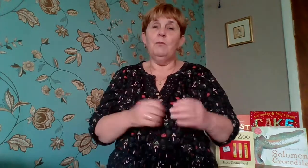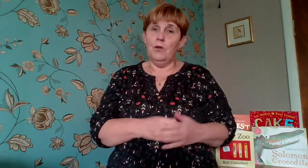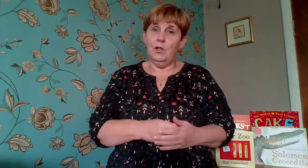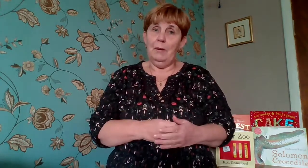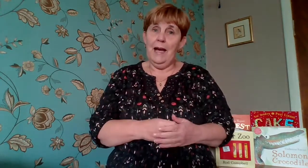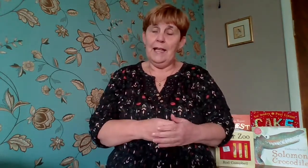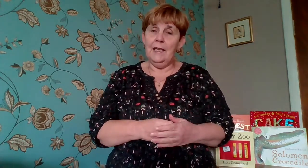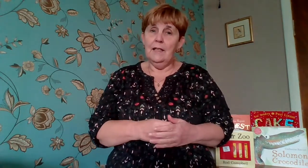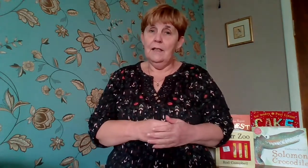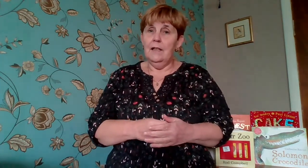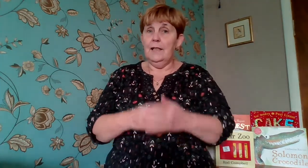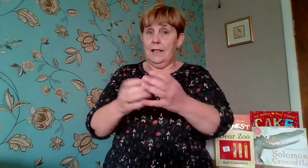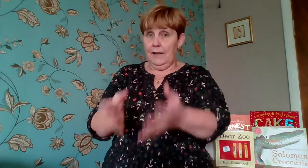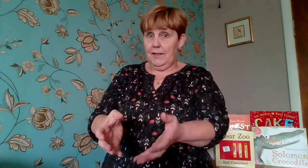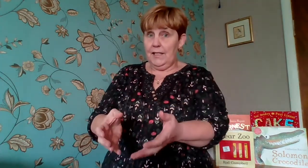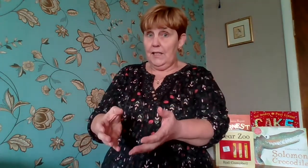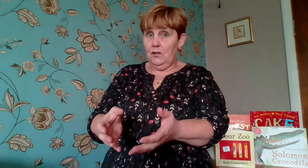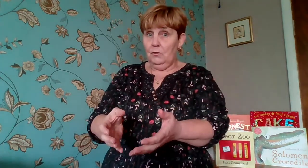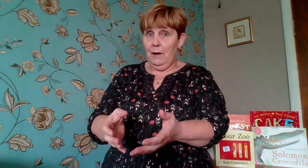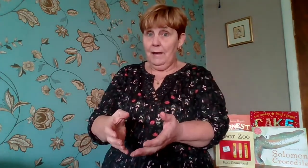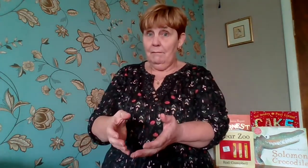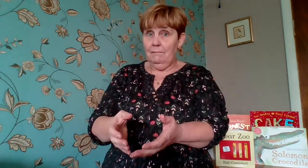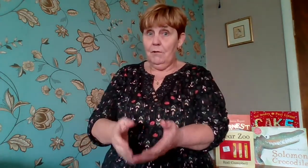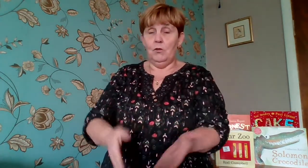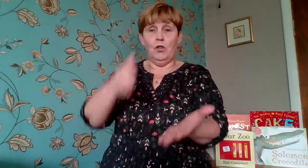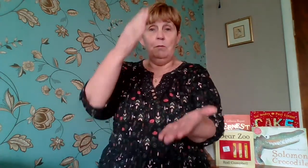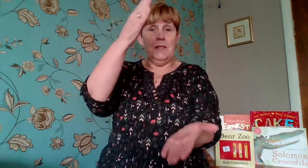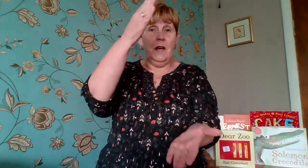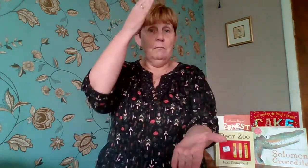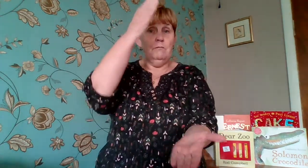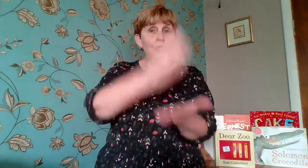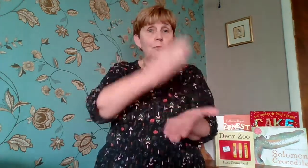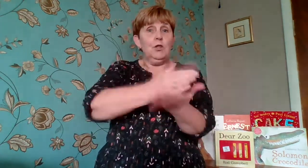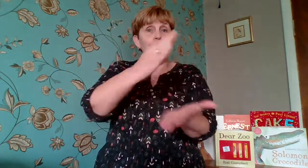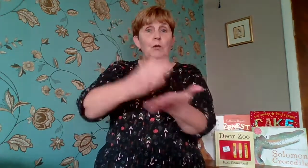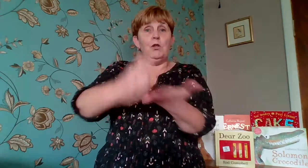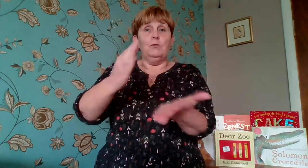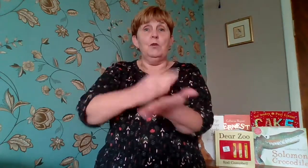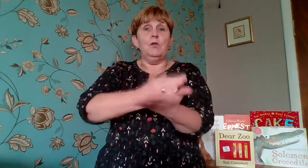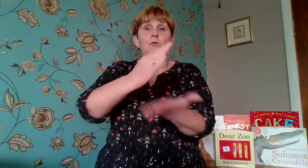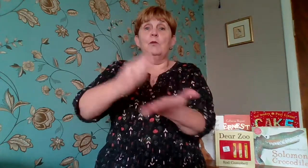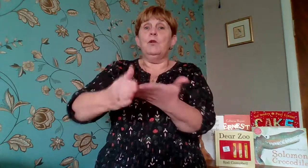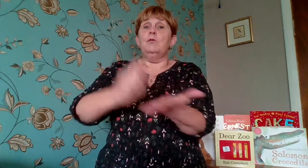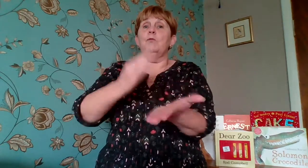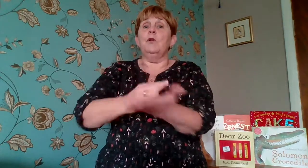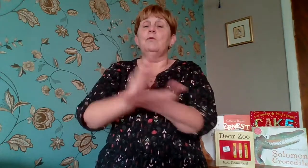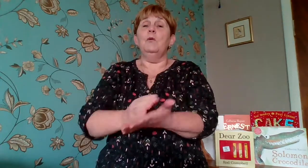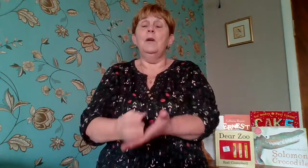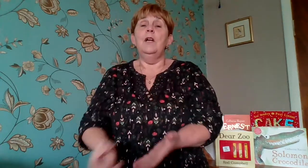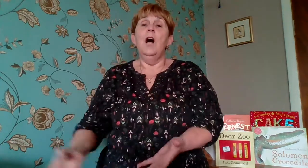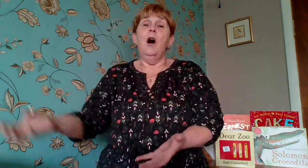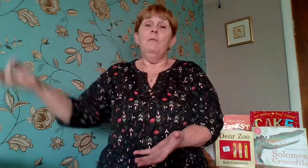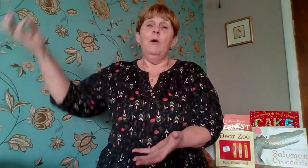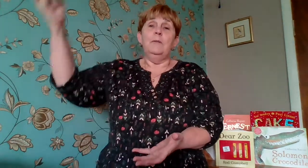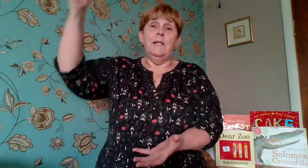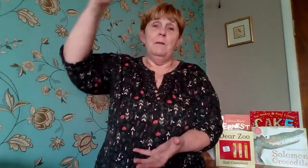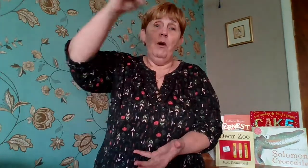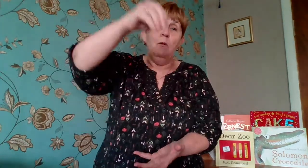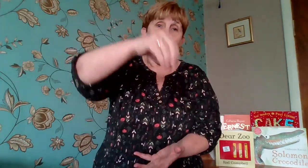brought it back, gave it to the little old man, who chopped it up, chop, chop, chop, chop, chop, chop, chop, chop, chop, chop, chop, popped it in the pot,